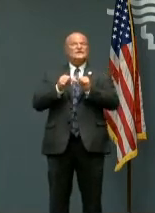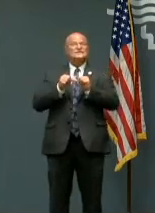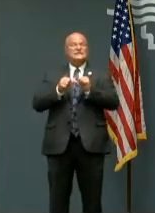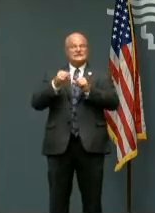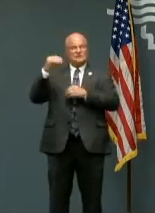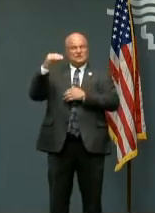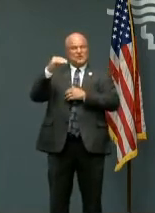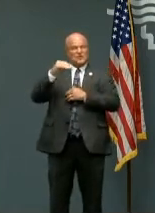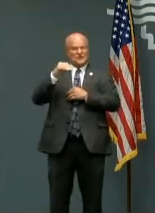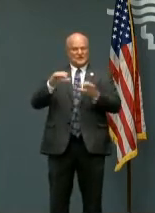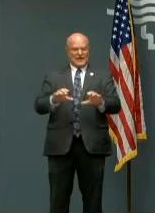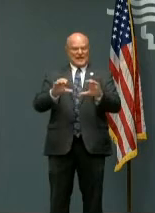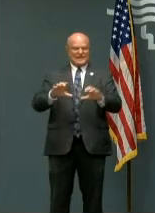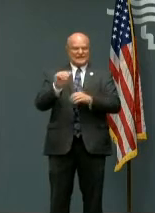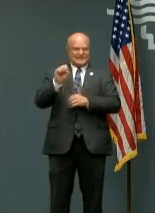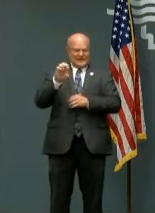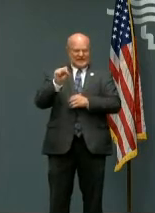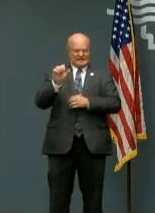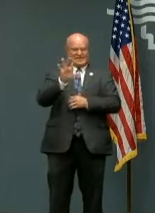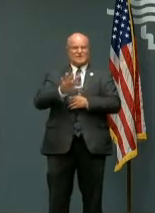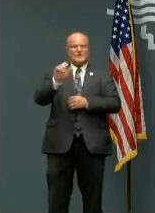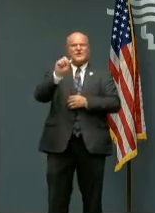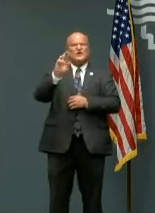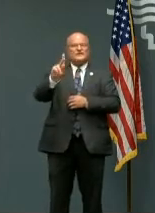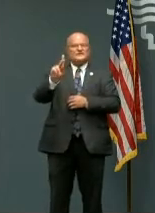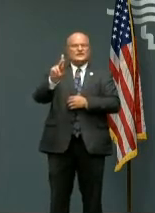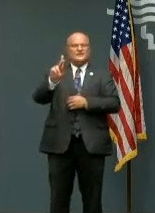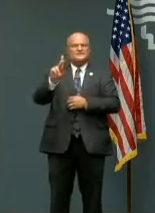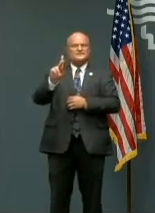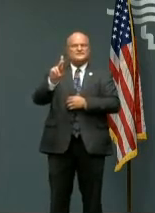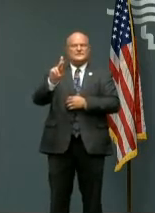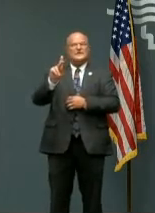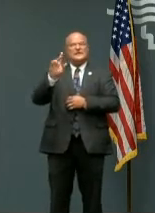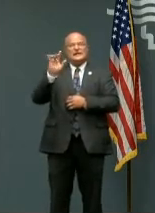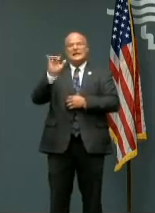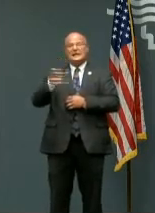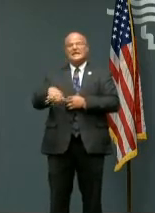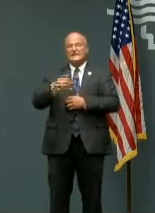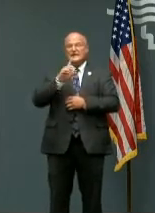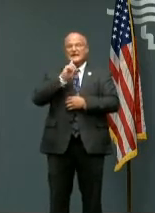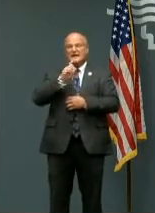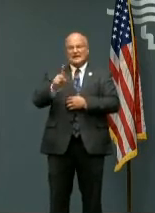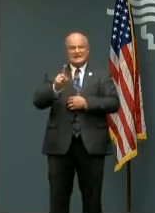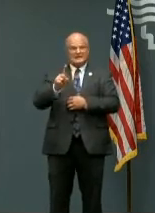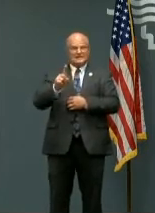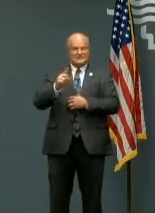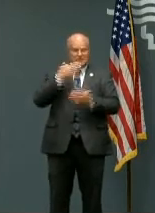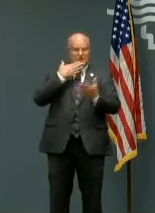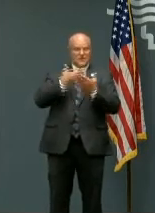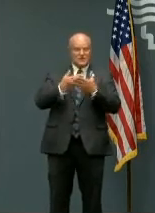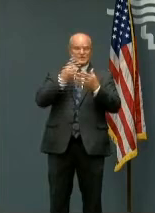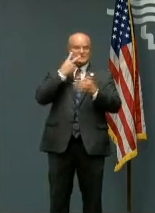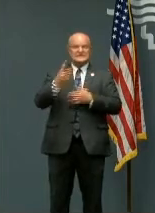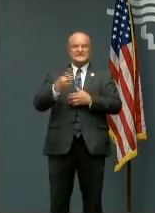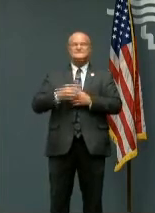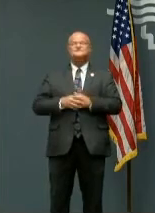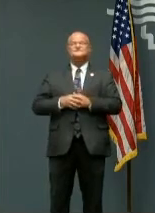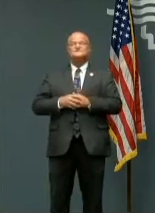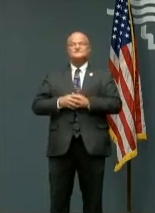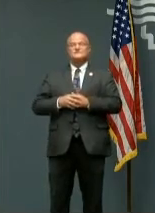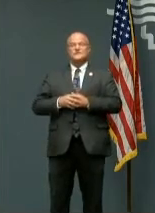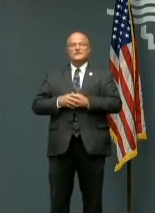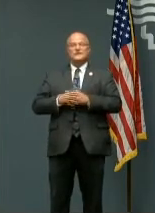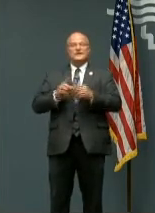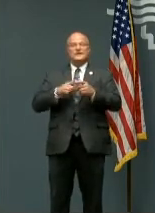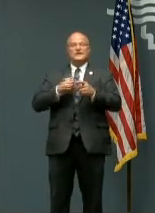go down in our active cases around Arkansas, which is very good to see. And